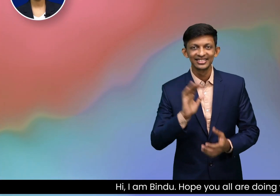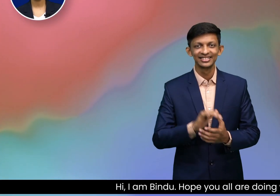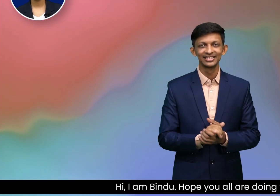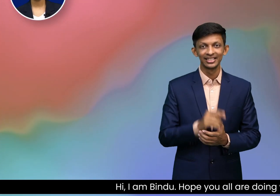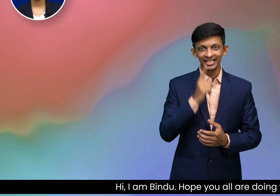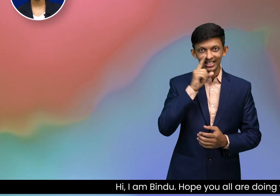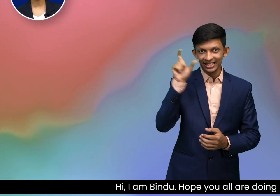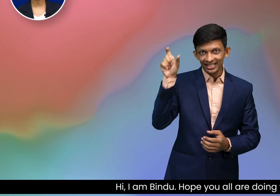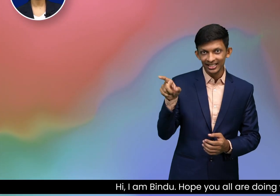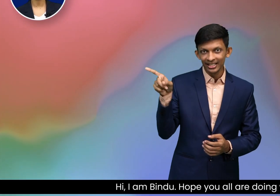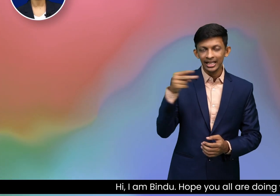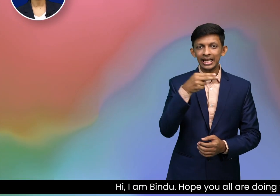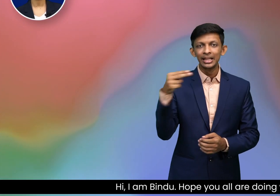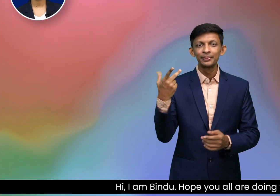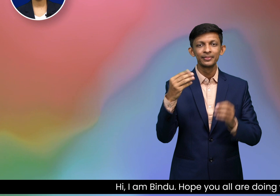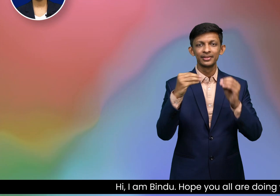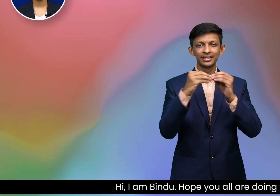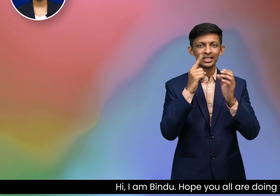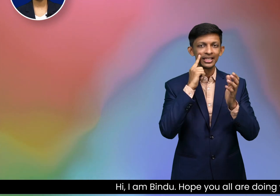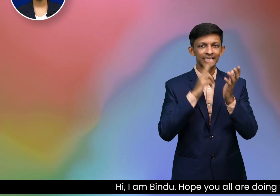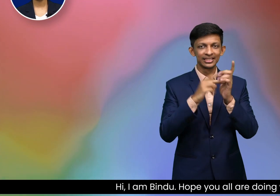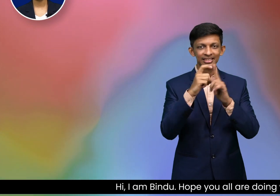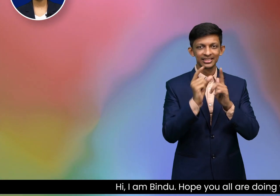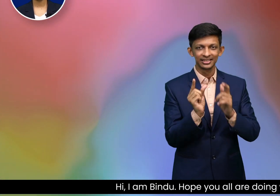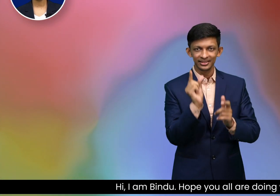Hi, I am Bindu.